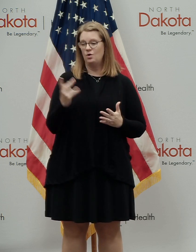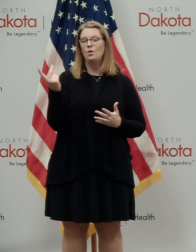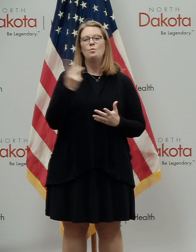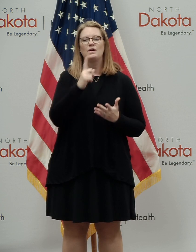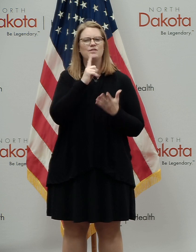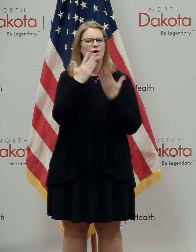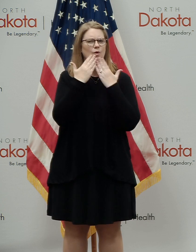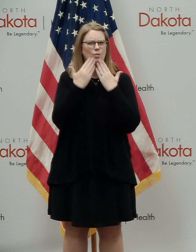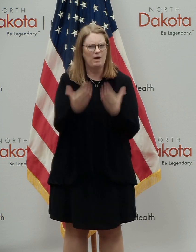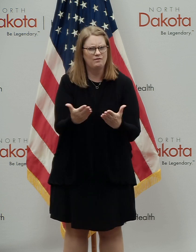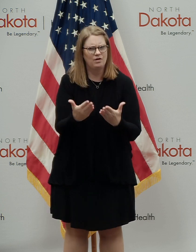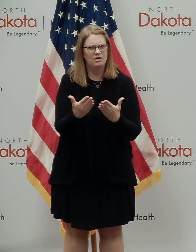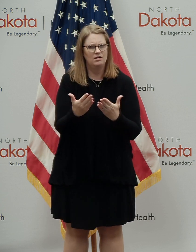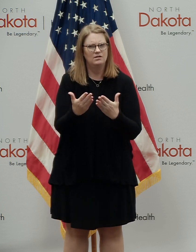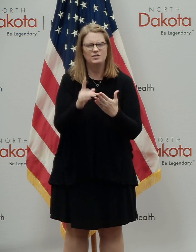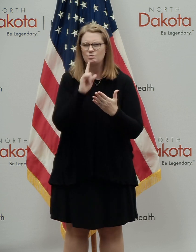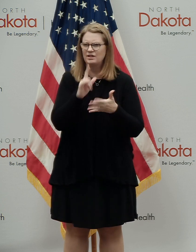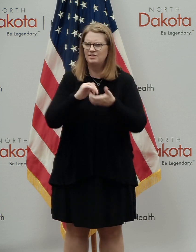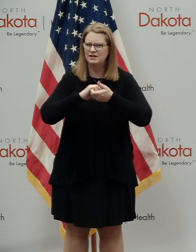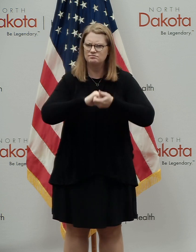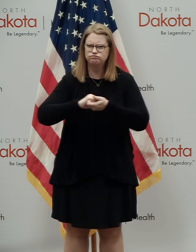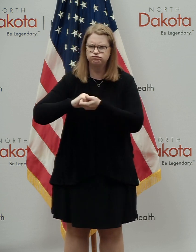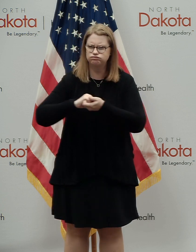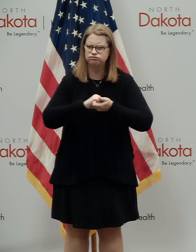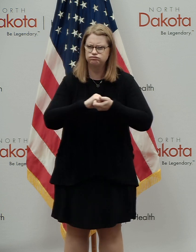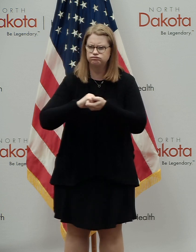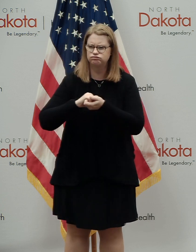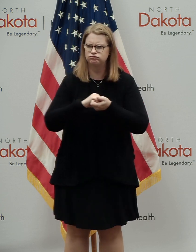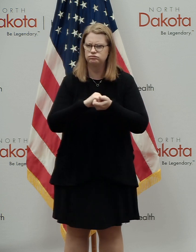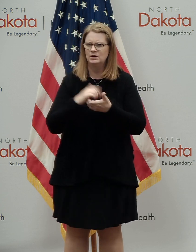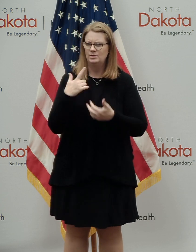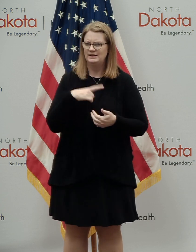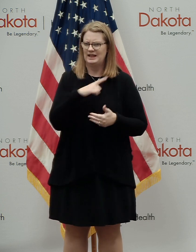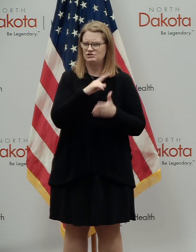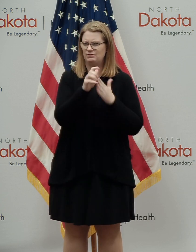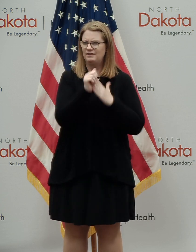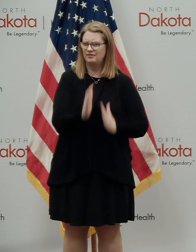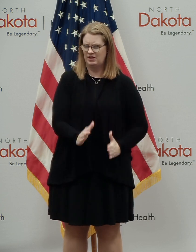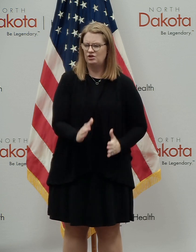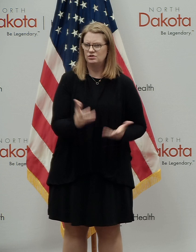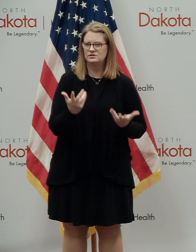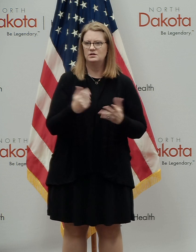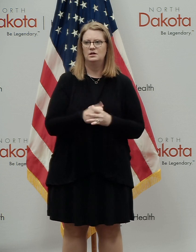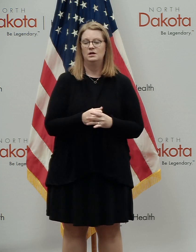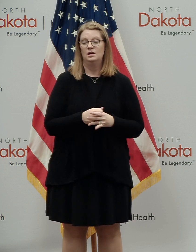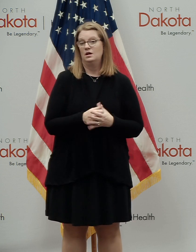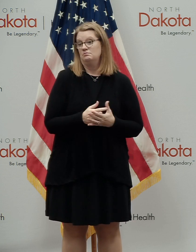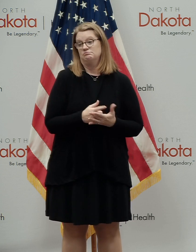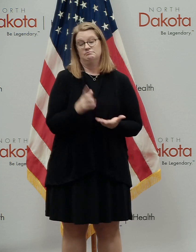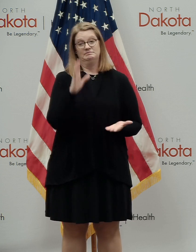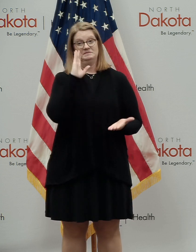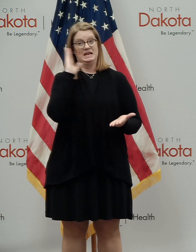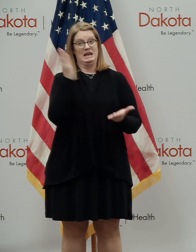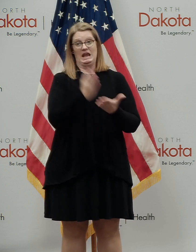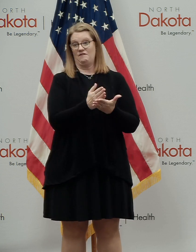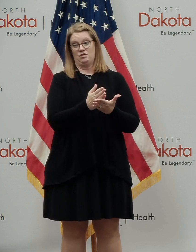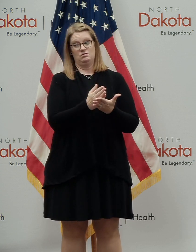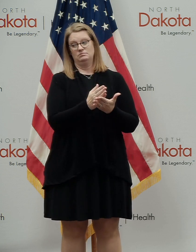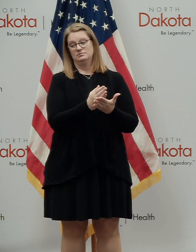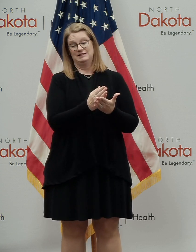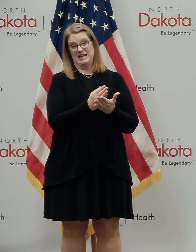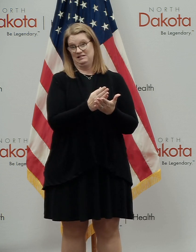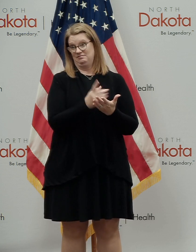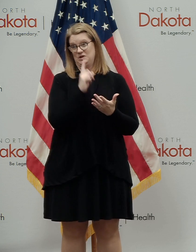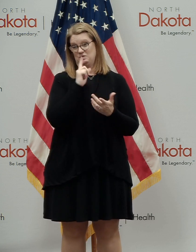strong partnership that we've had with legislative leaders during this time frame. Never before in the history of our